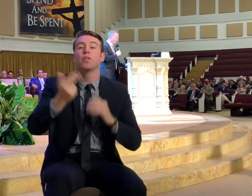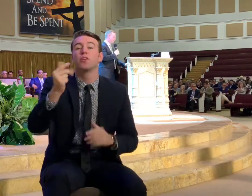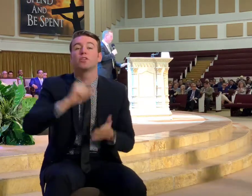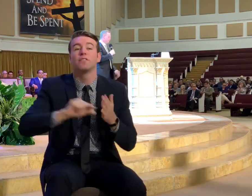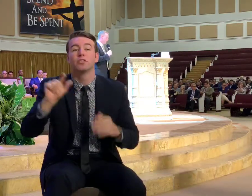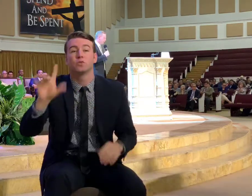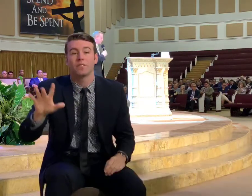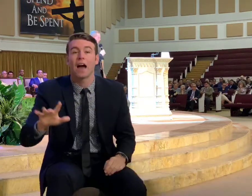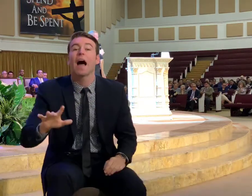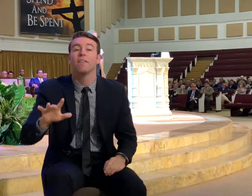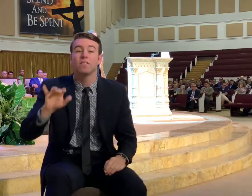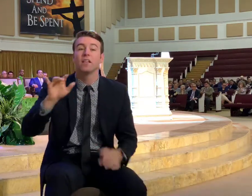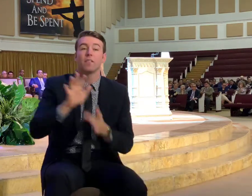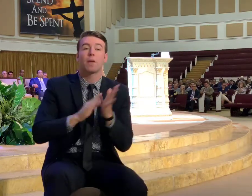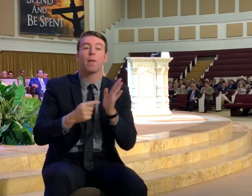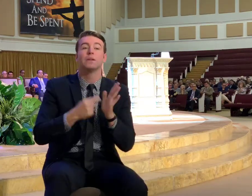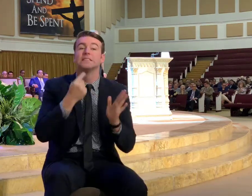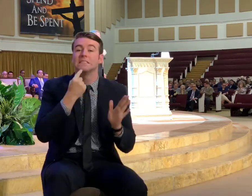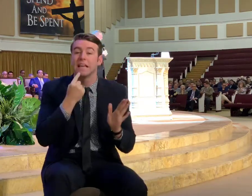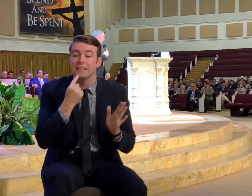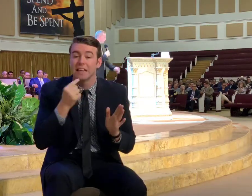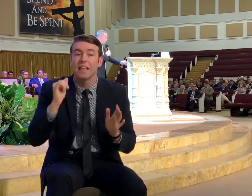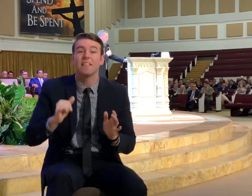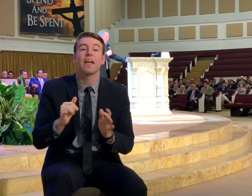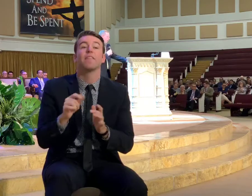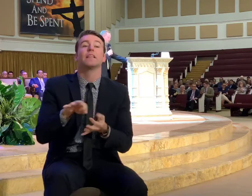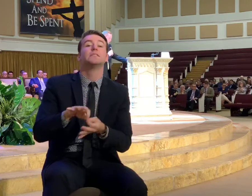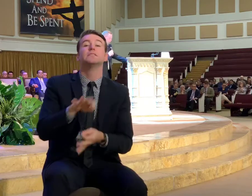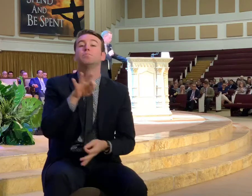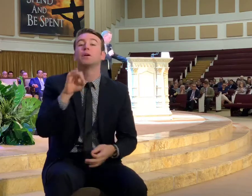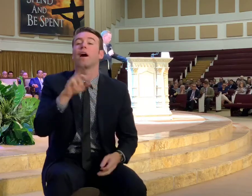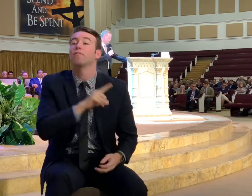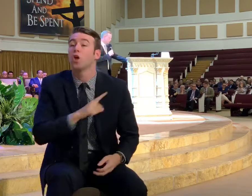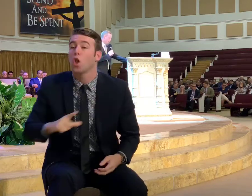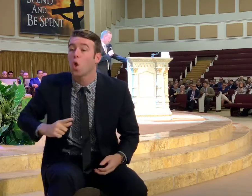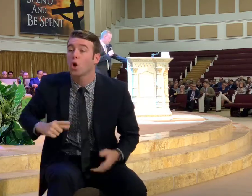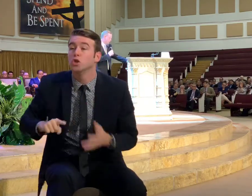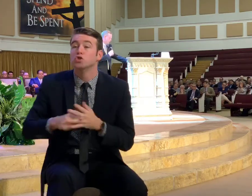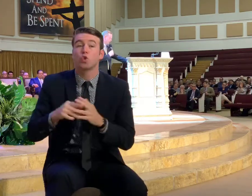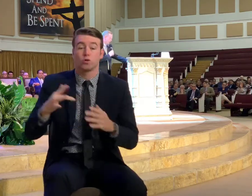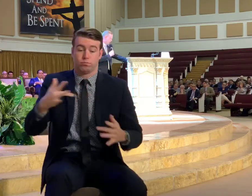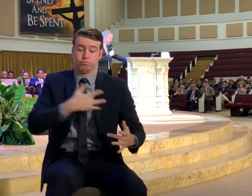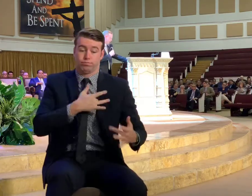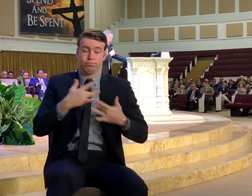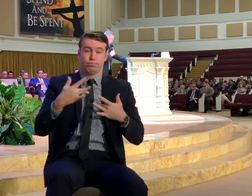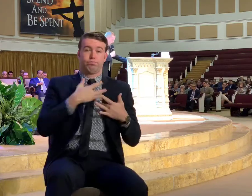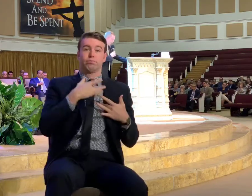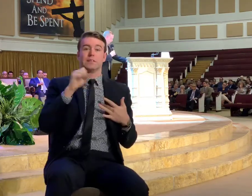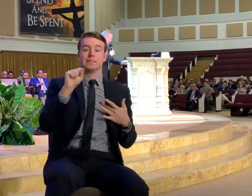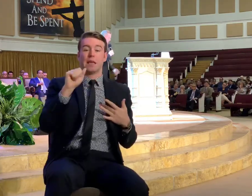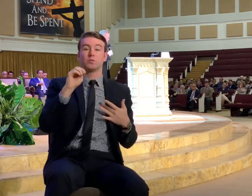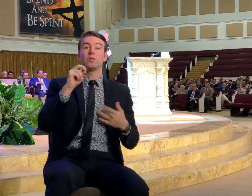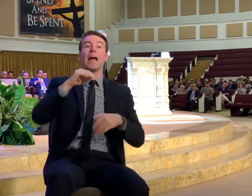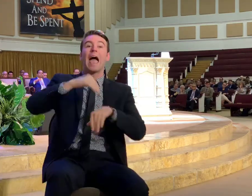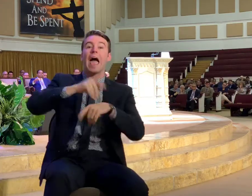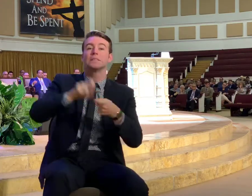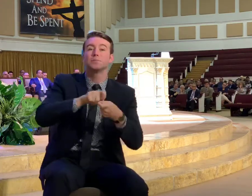25. The Bible says that the Spirit of the Lord began to move on him at